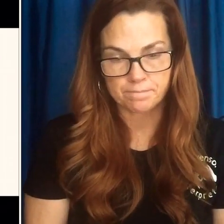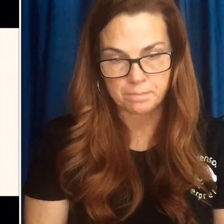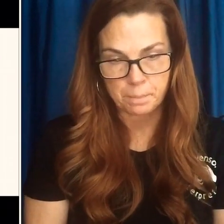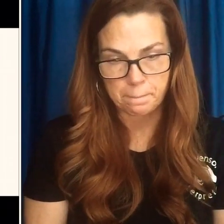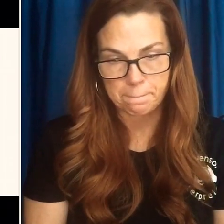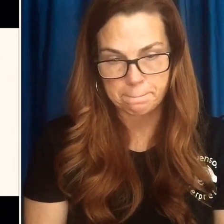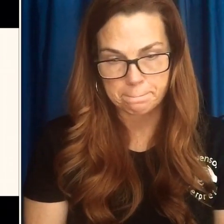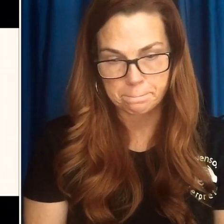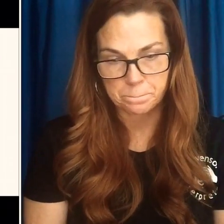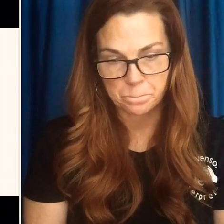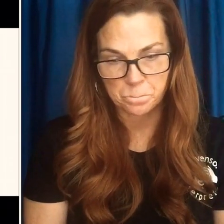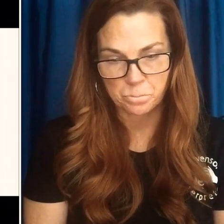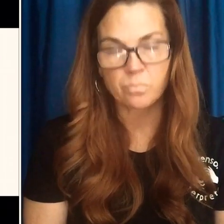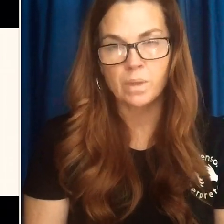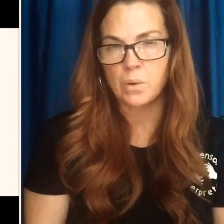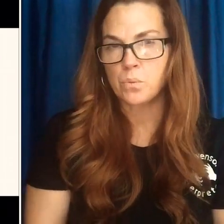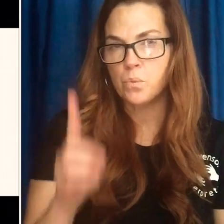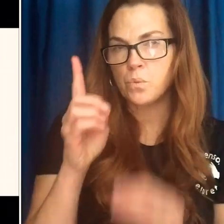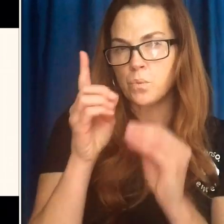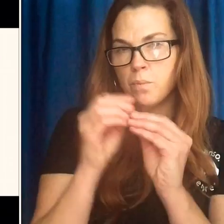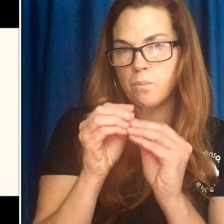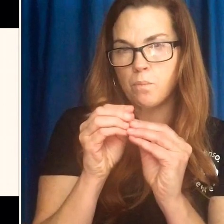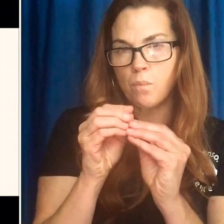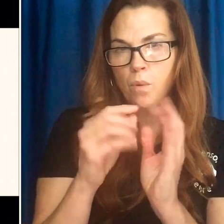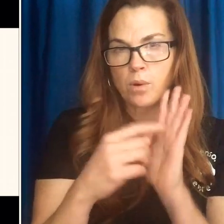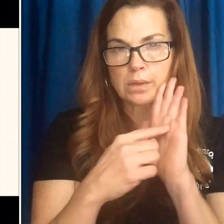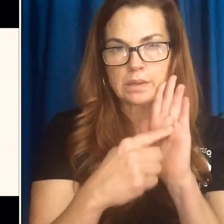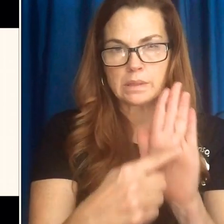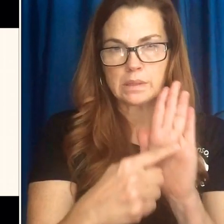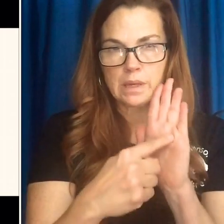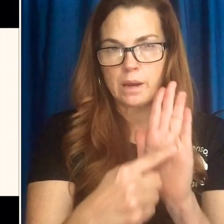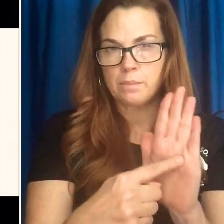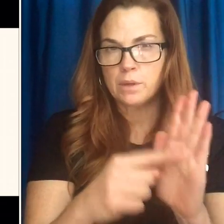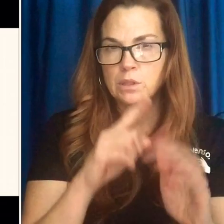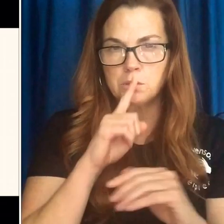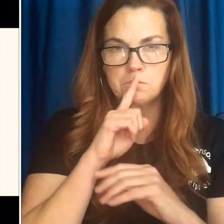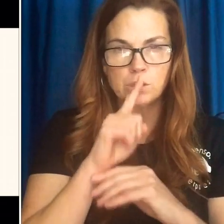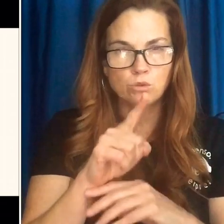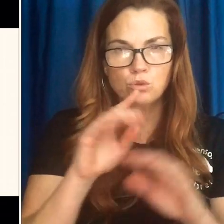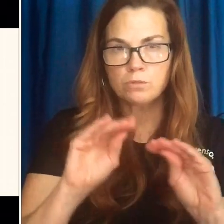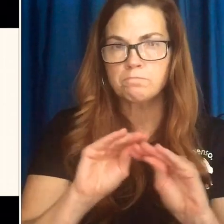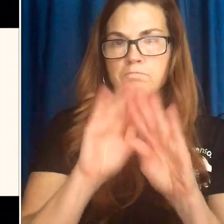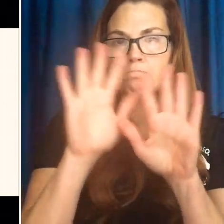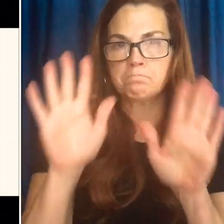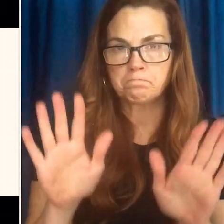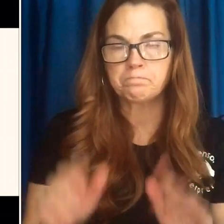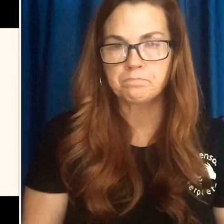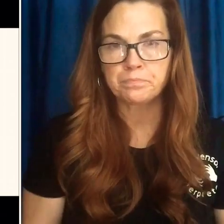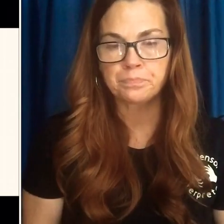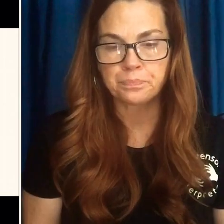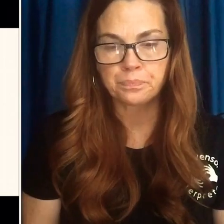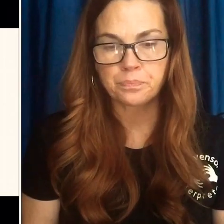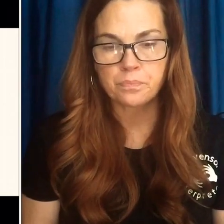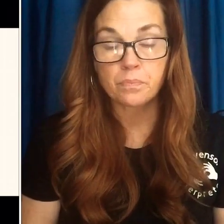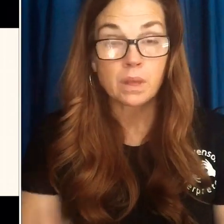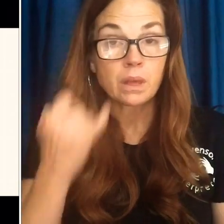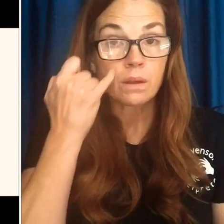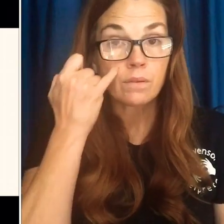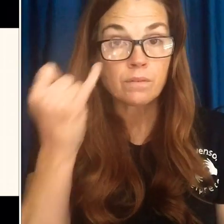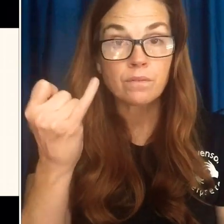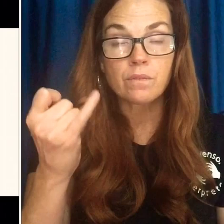So let's try one more of those just to clear up any confusion you might have. If I have the number